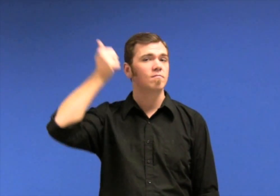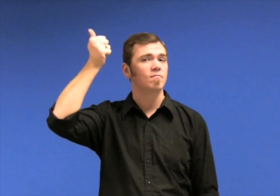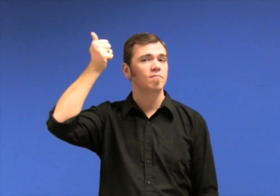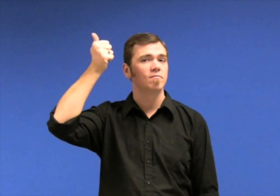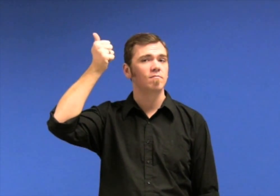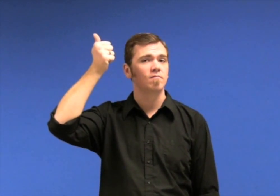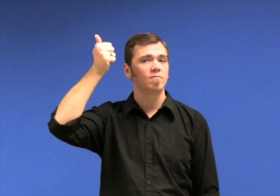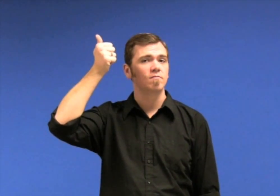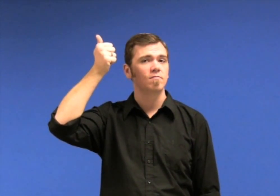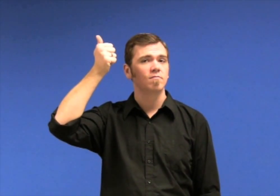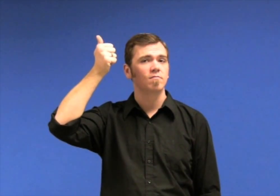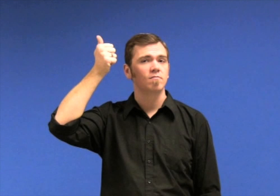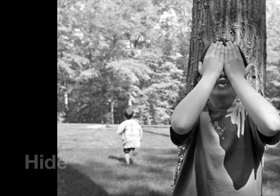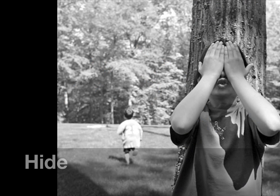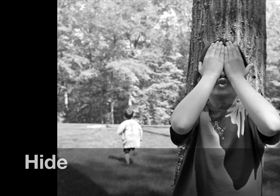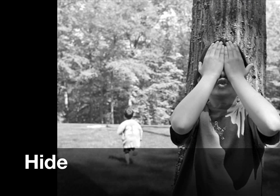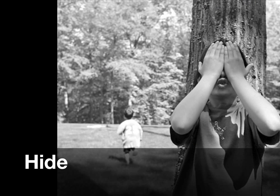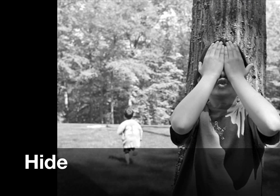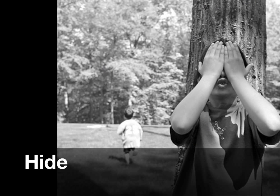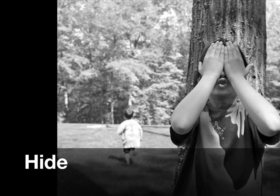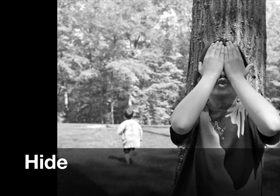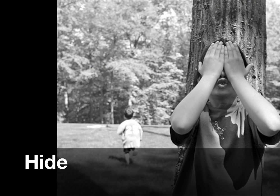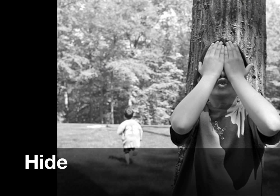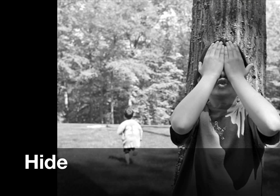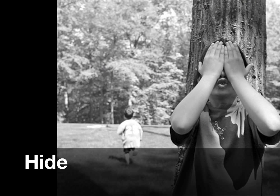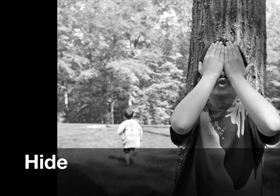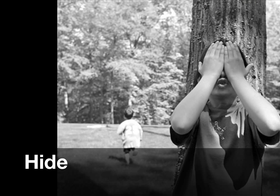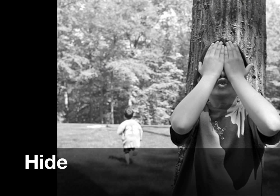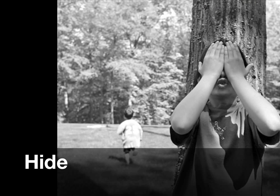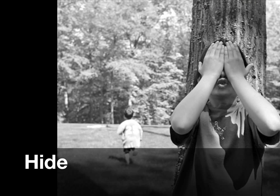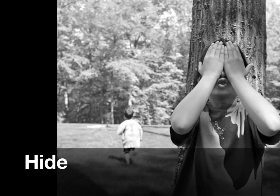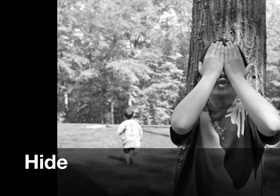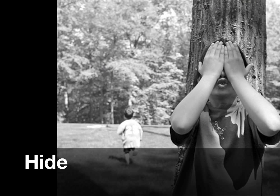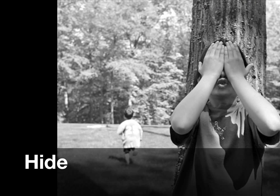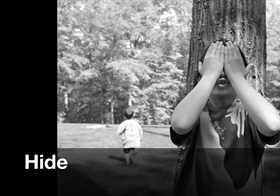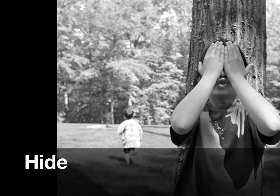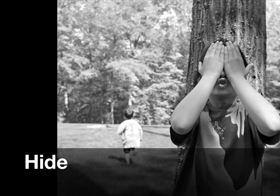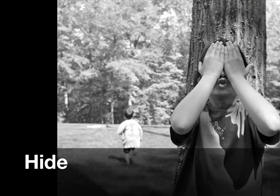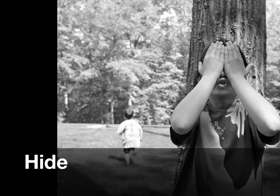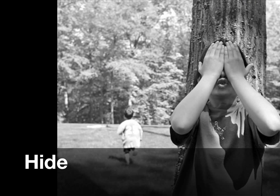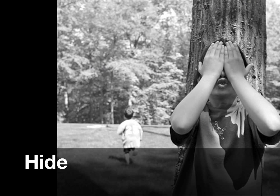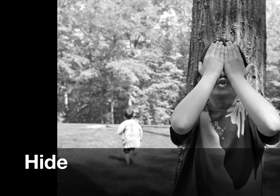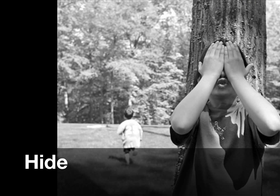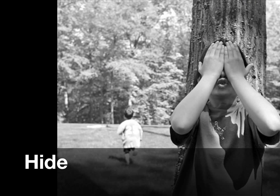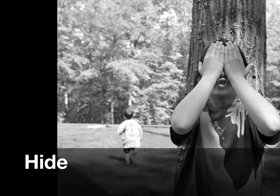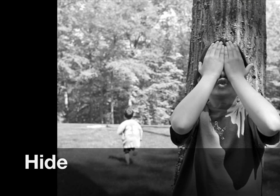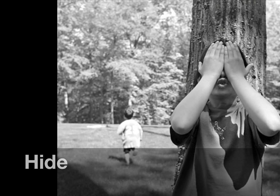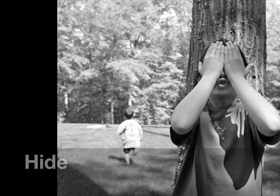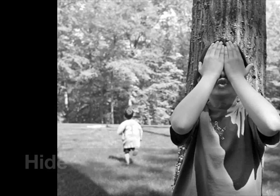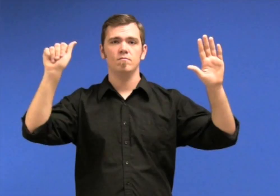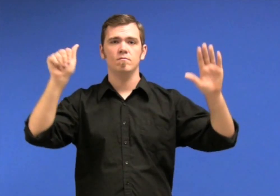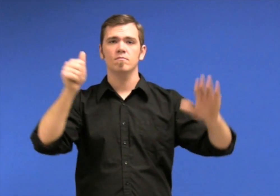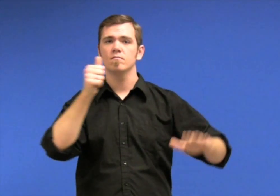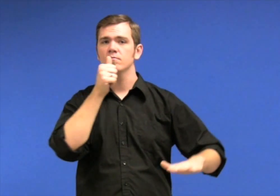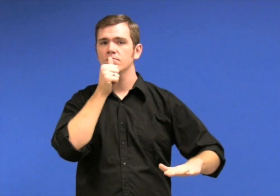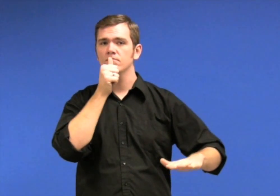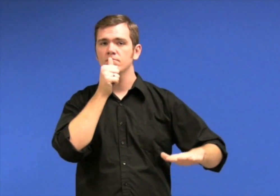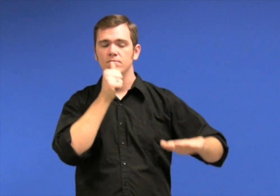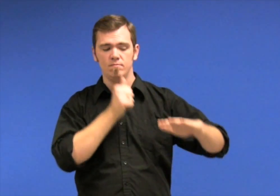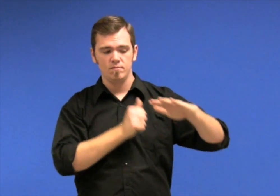Better. All right, the sign for hide. We're going to hide. It's an A hand,